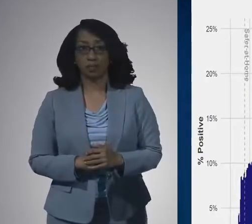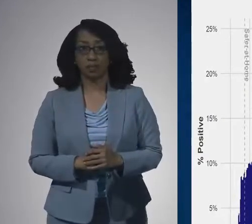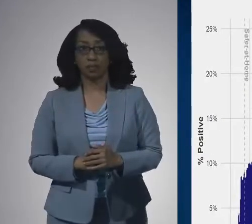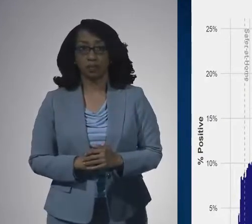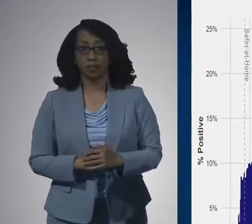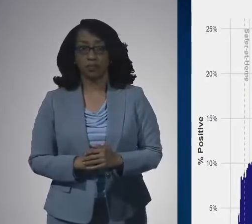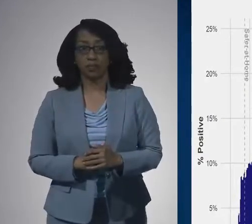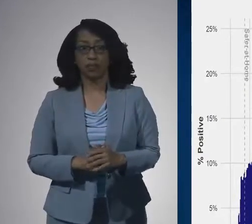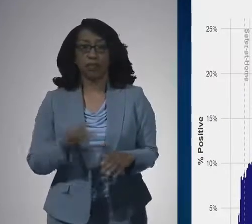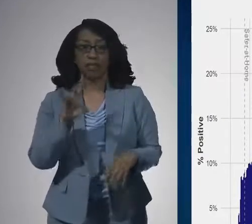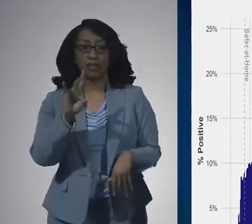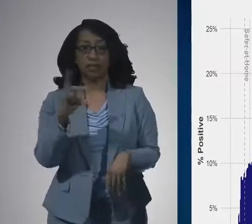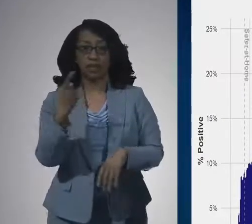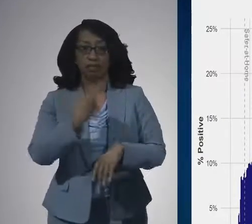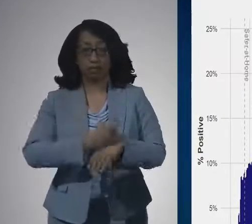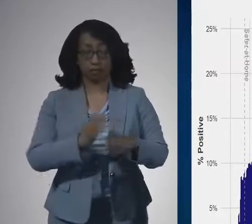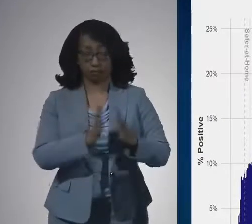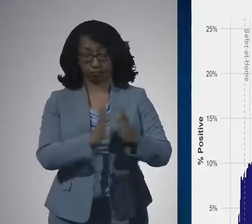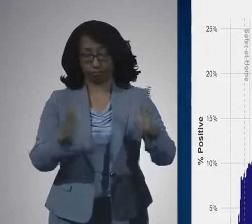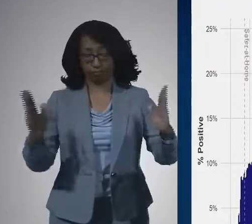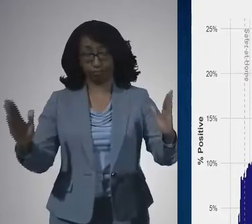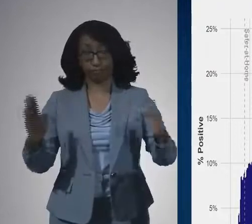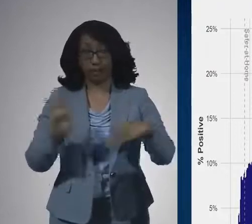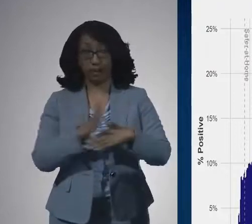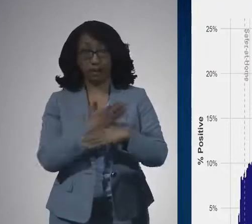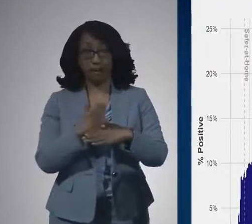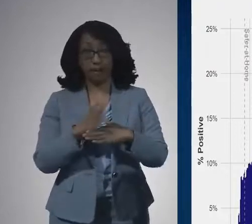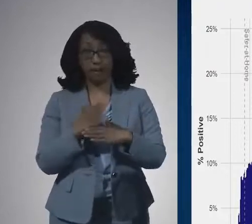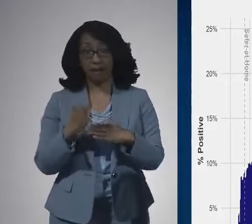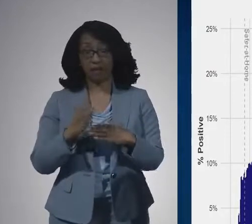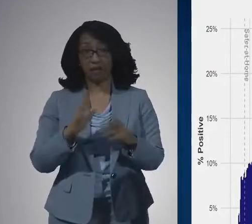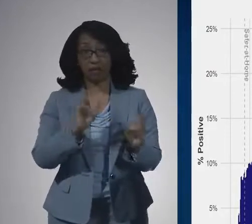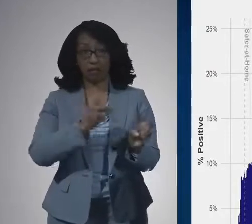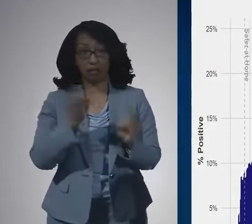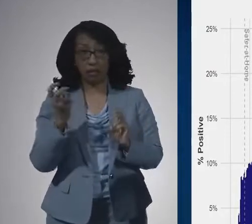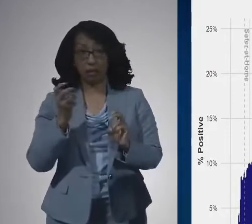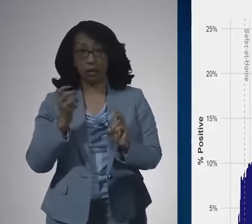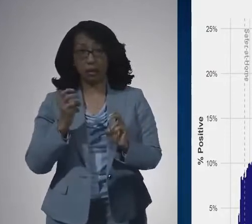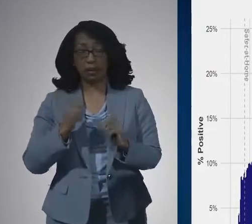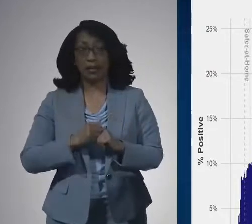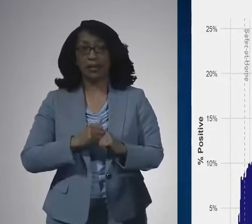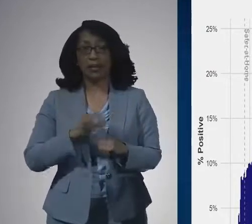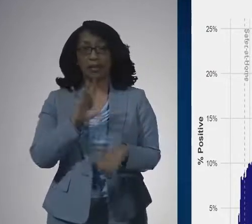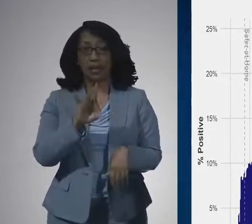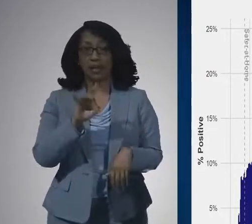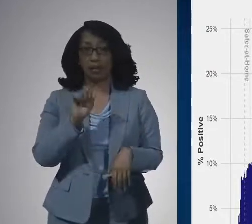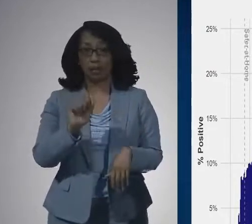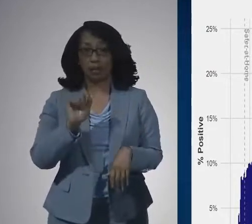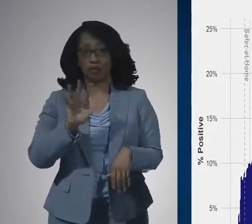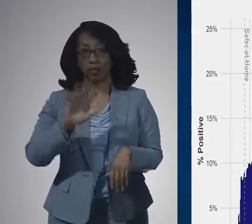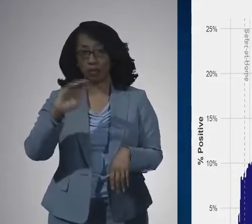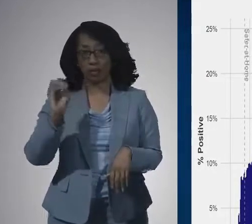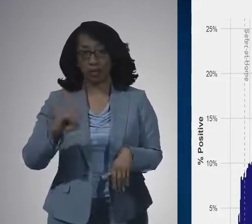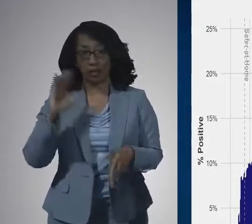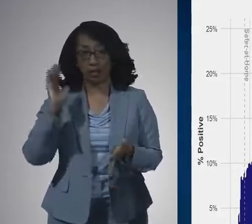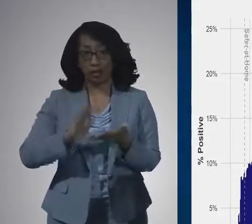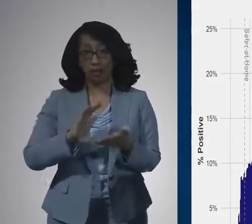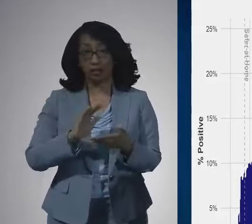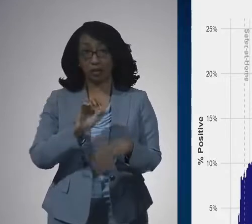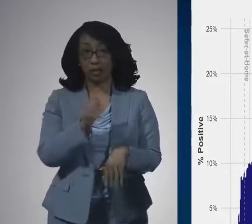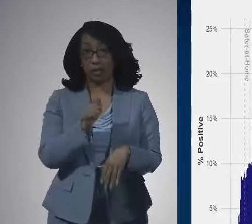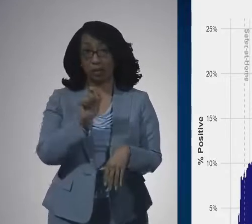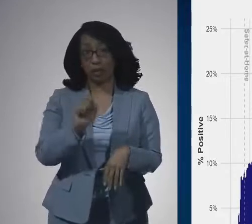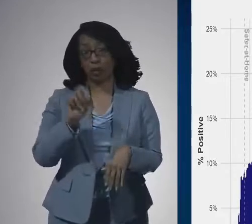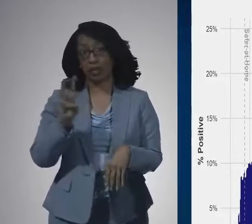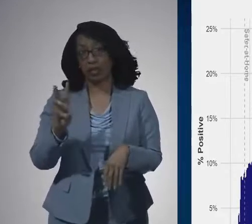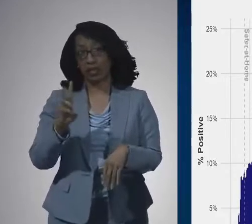The 7-day average test positivity rate is now 8.5%, down from 10.6% this time